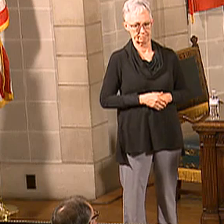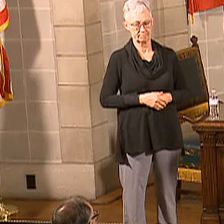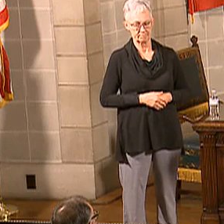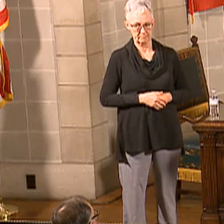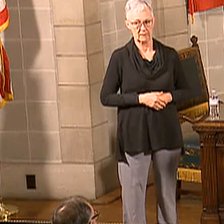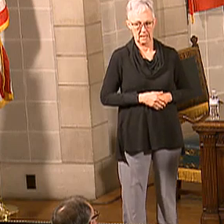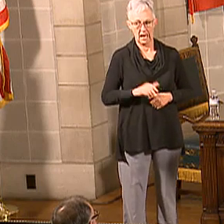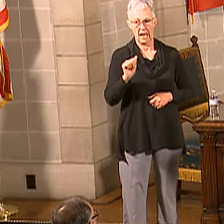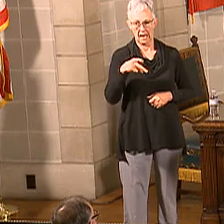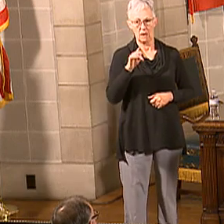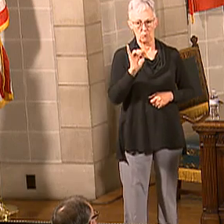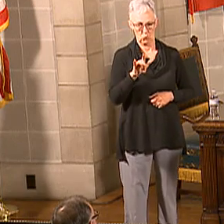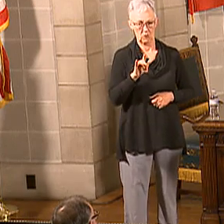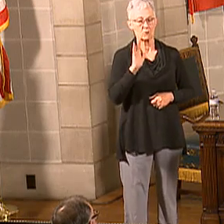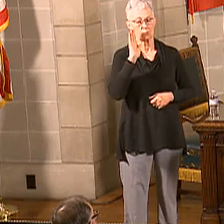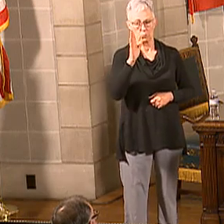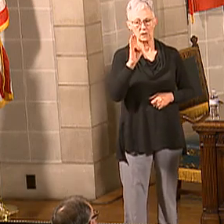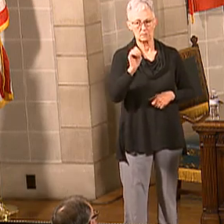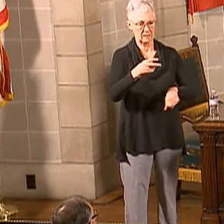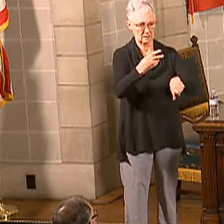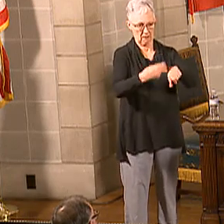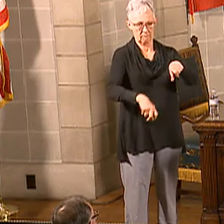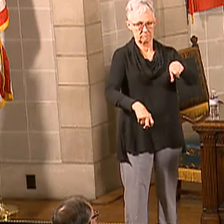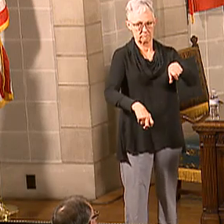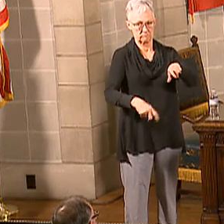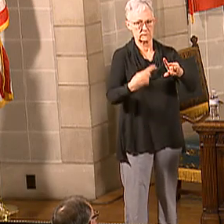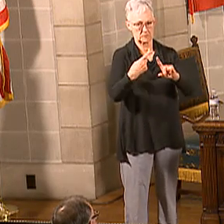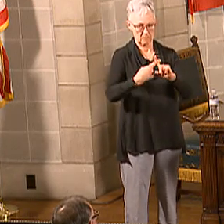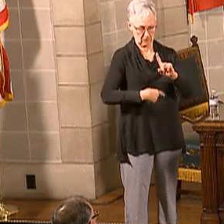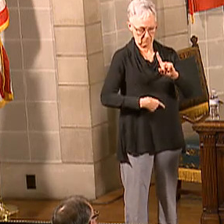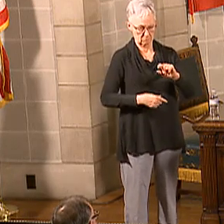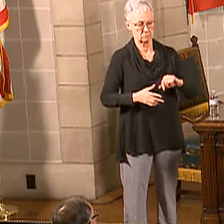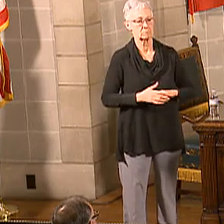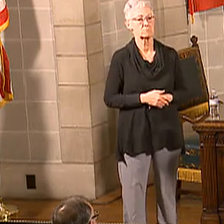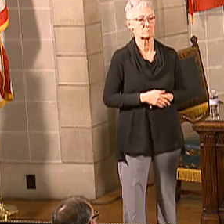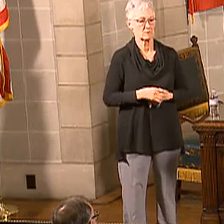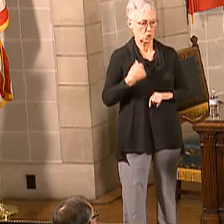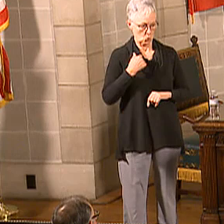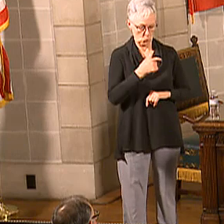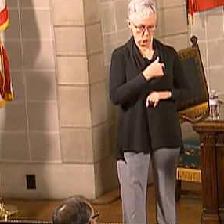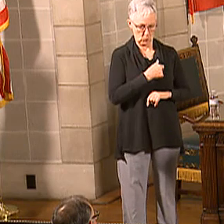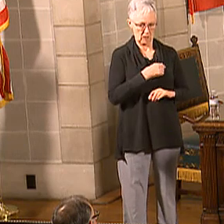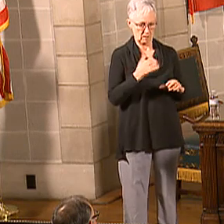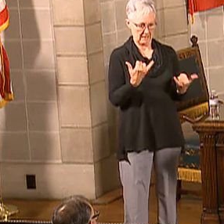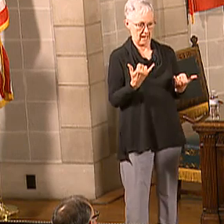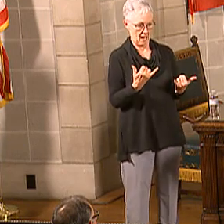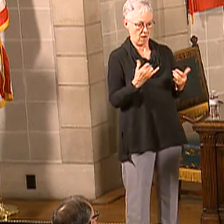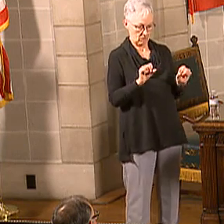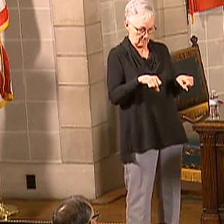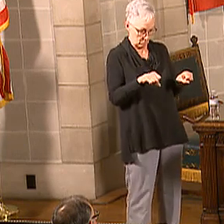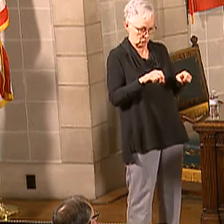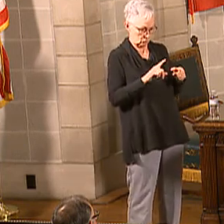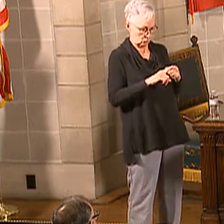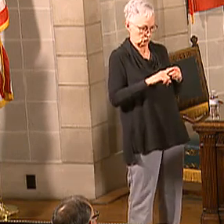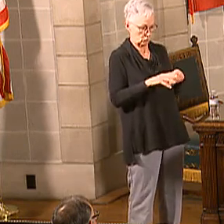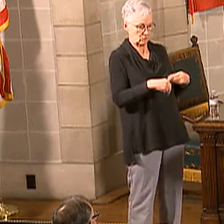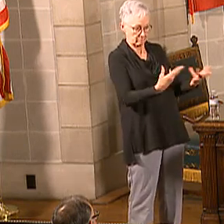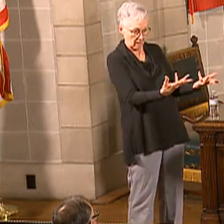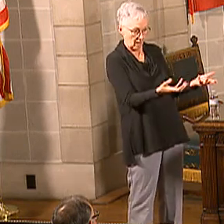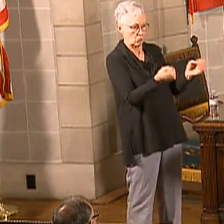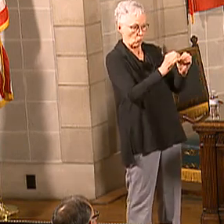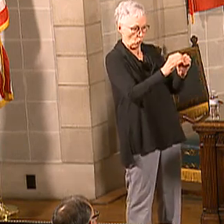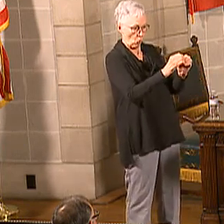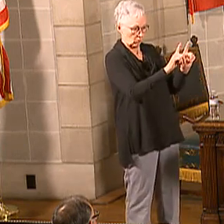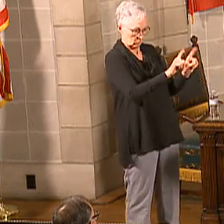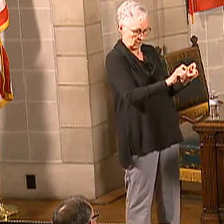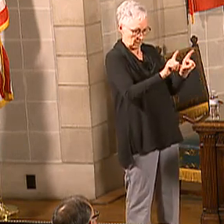month. We've already seen that we've been able to expand the testing. As we expand testing, we are going to see more people test positive. We are going to